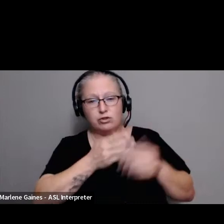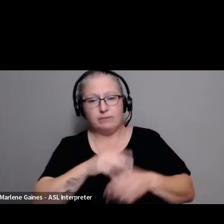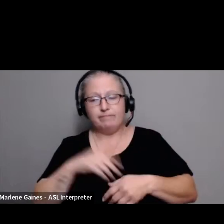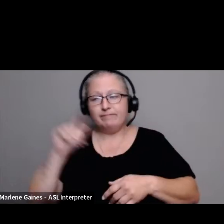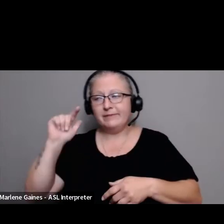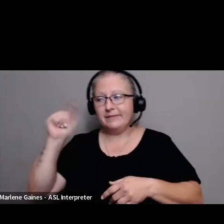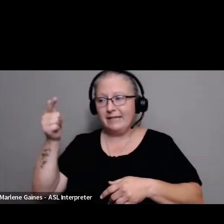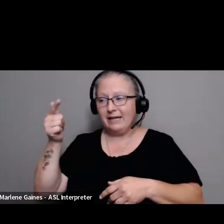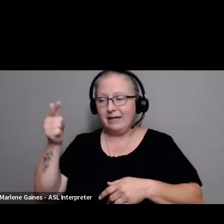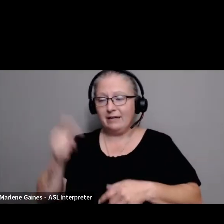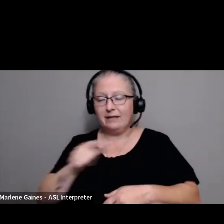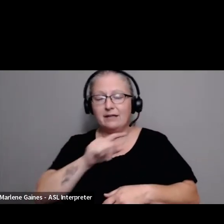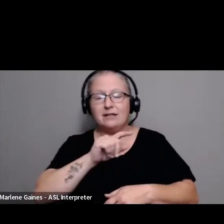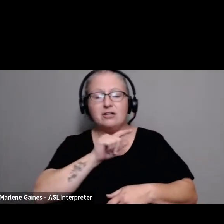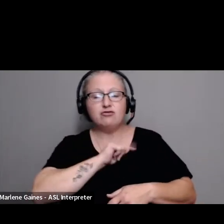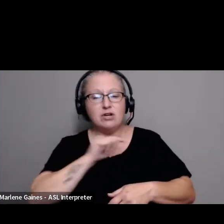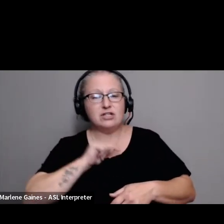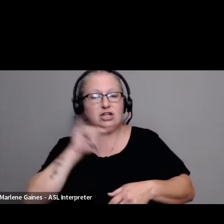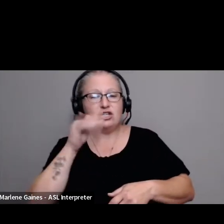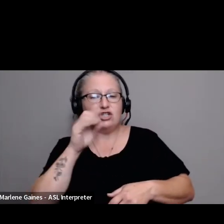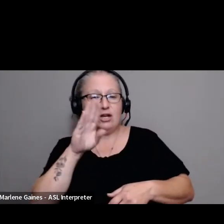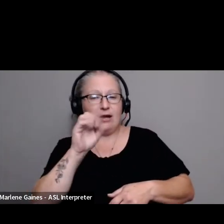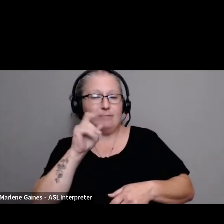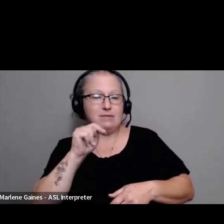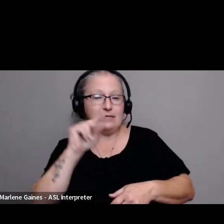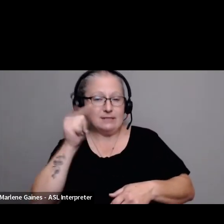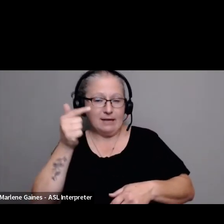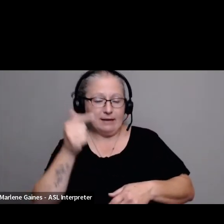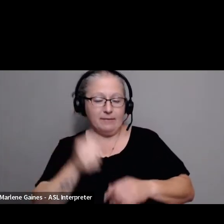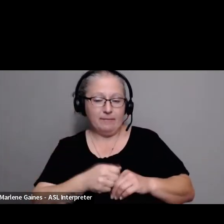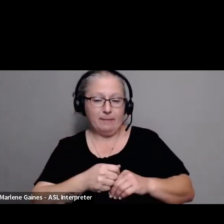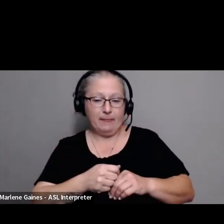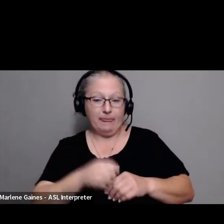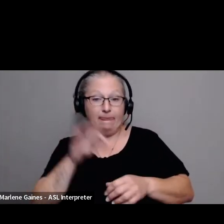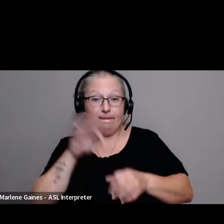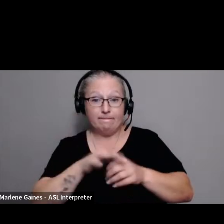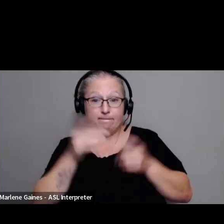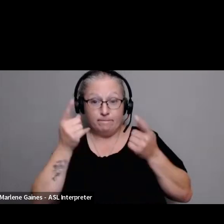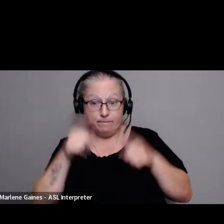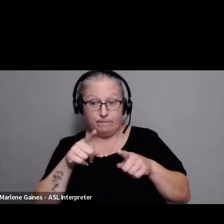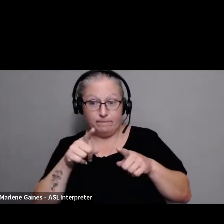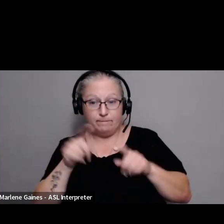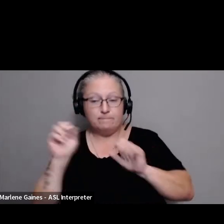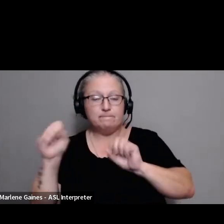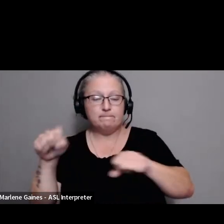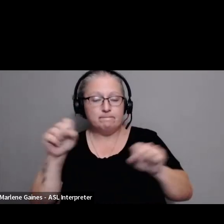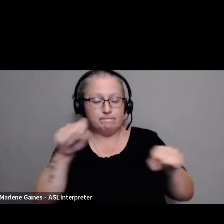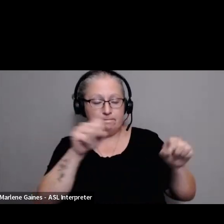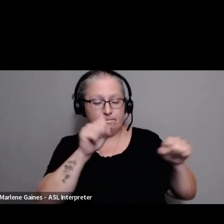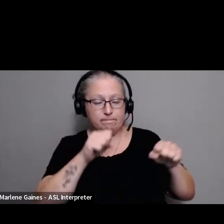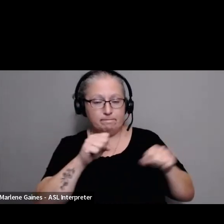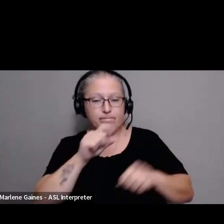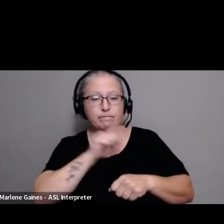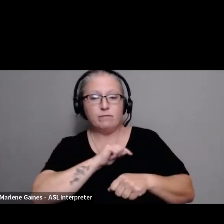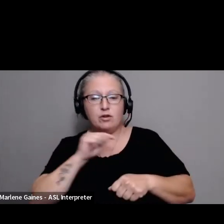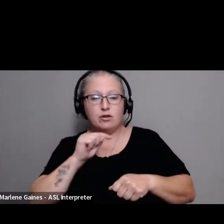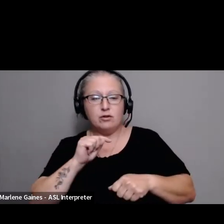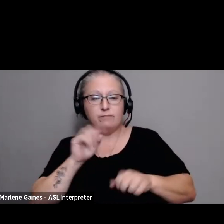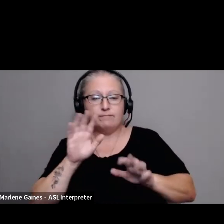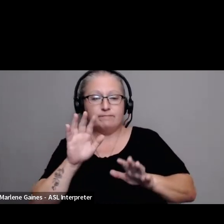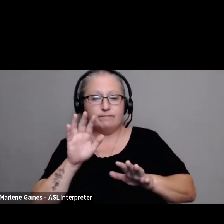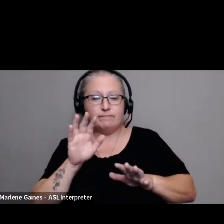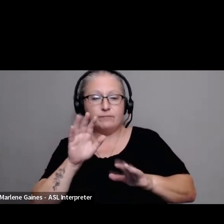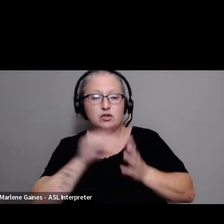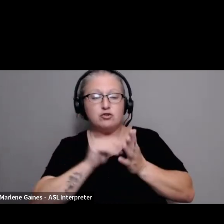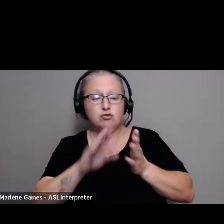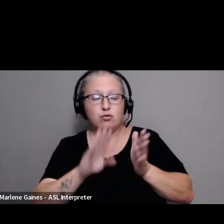second. Second by Trustee Jacobson. All in favor? Aye. And trustee, excuse me. Student